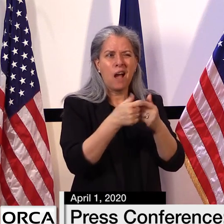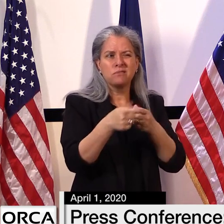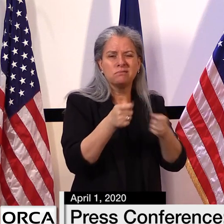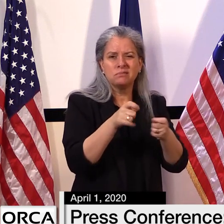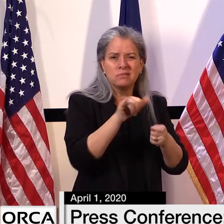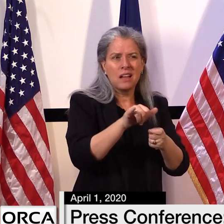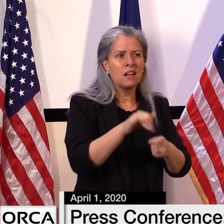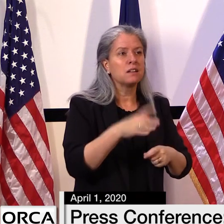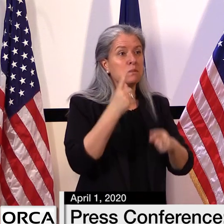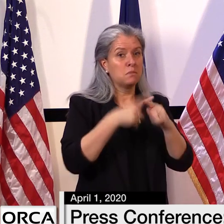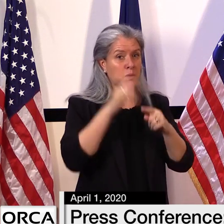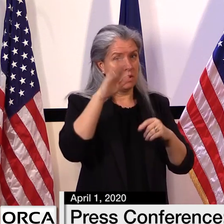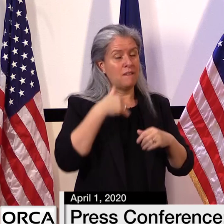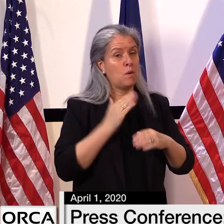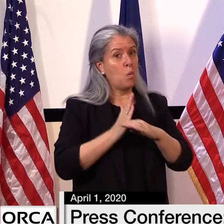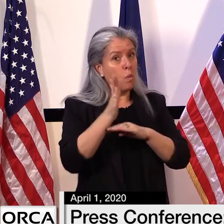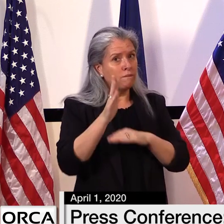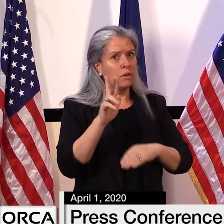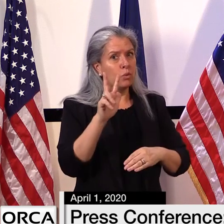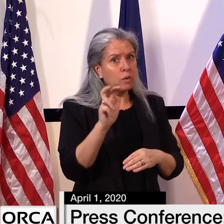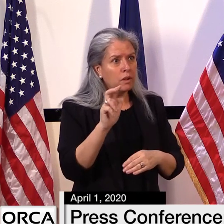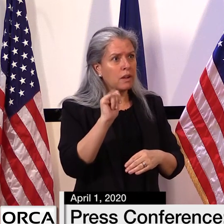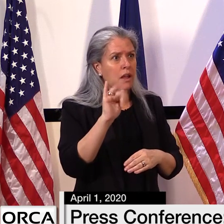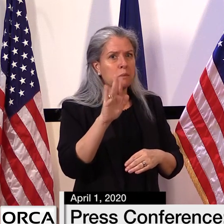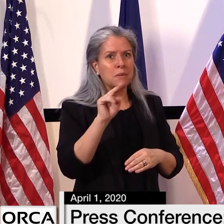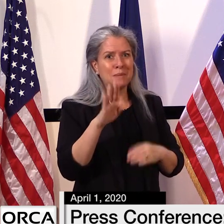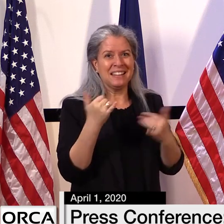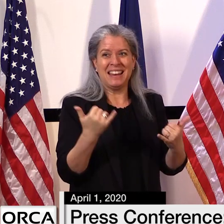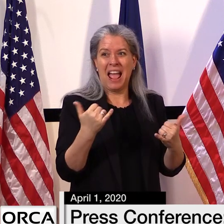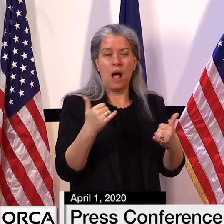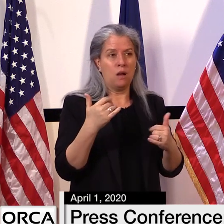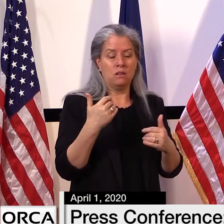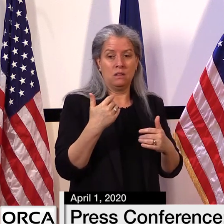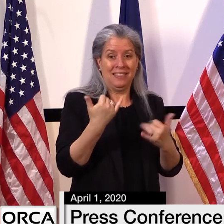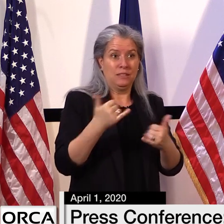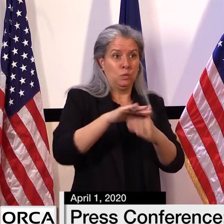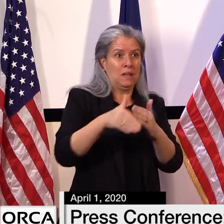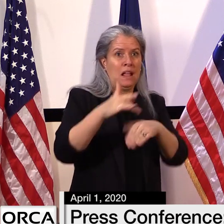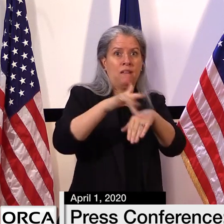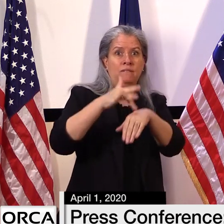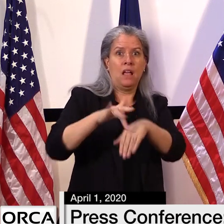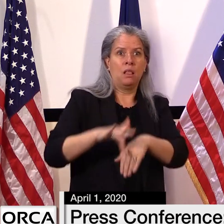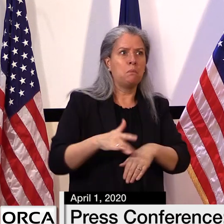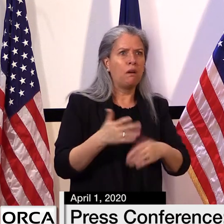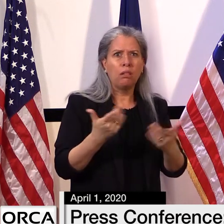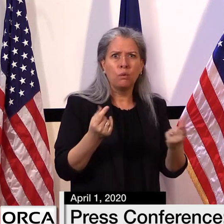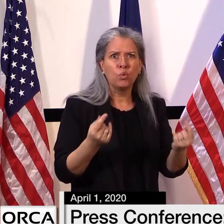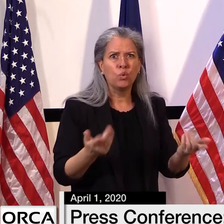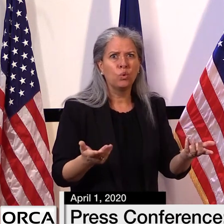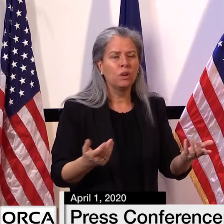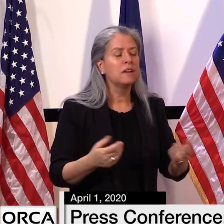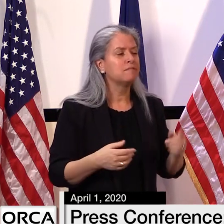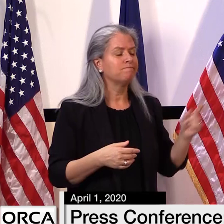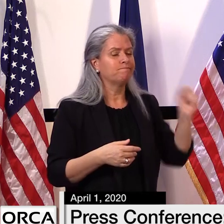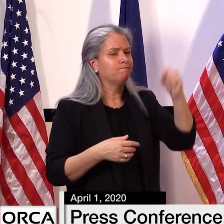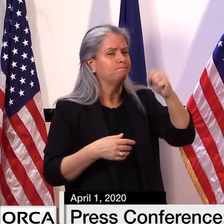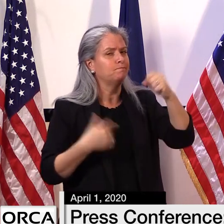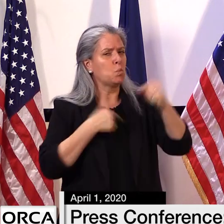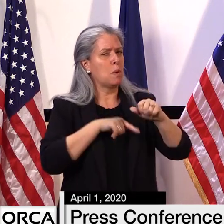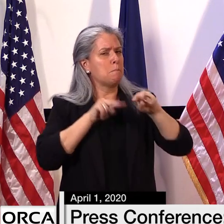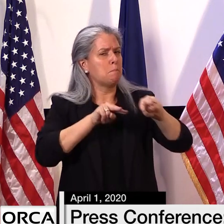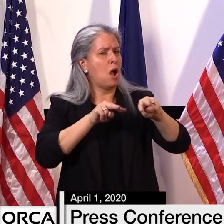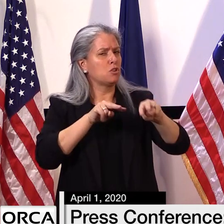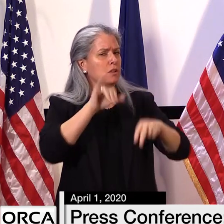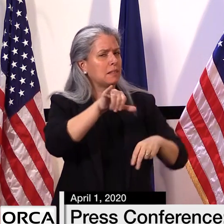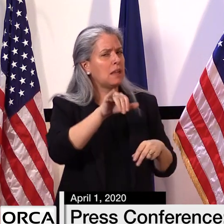over 300 Airbnbs open and available for rent this weekend in Vermont? Yeah, we're monitoring the situation and trying to